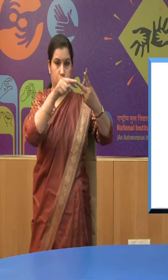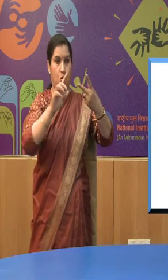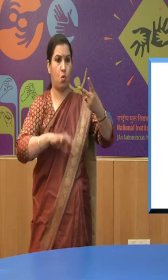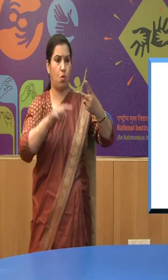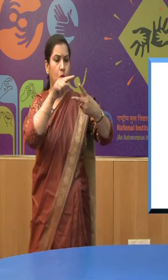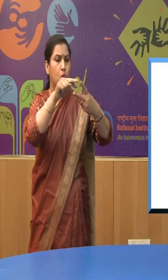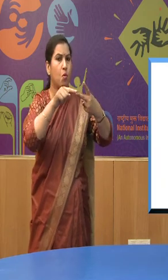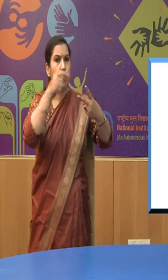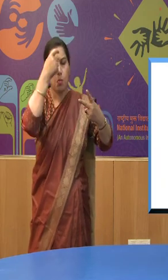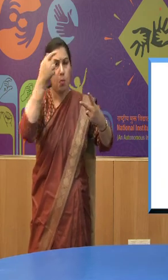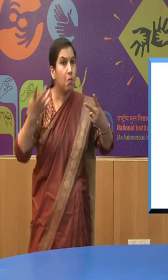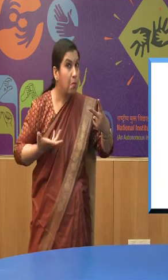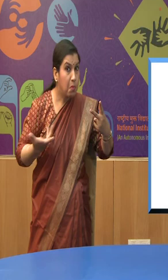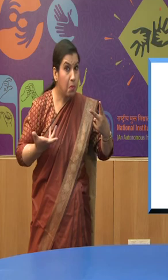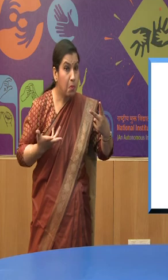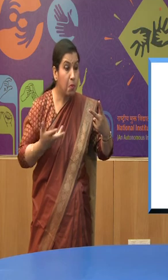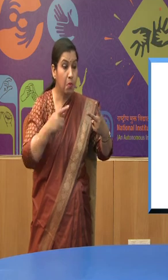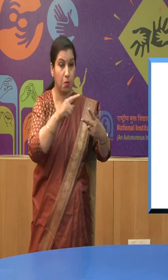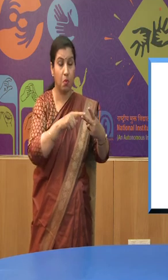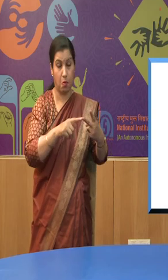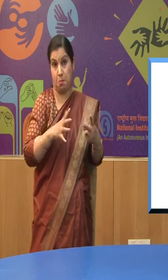What were those two problems? Can you guess?